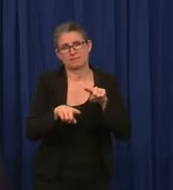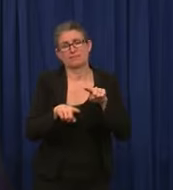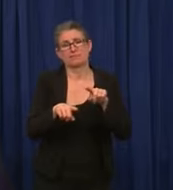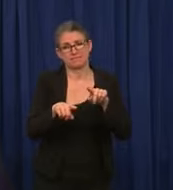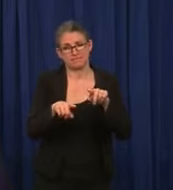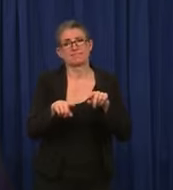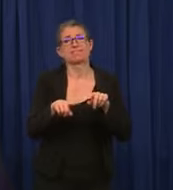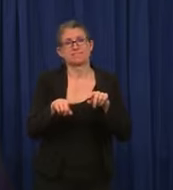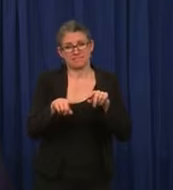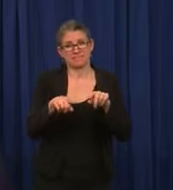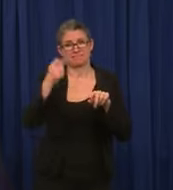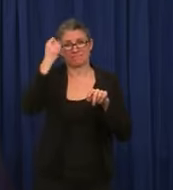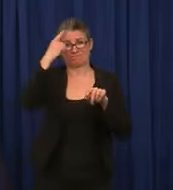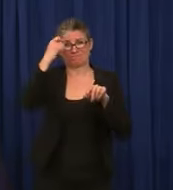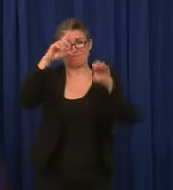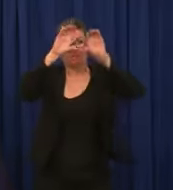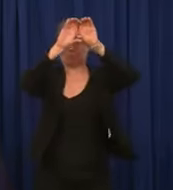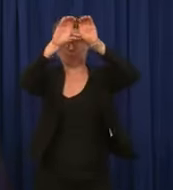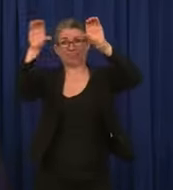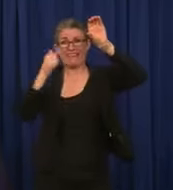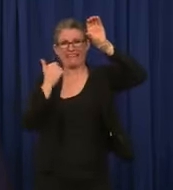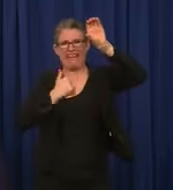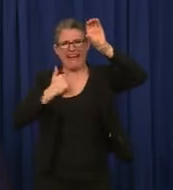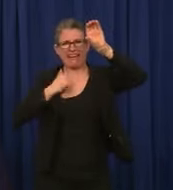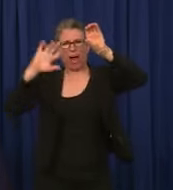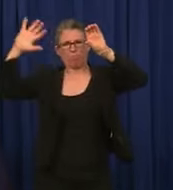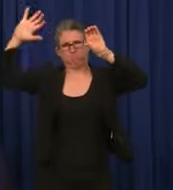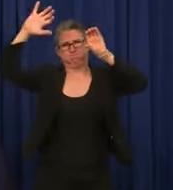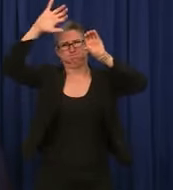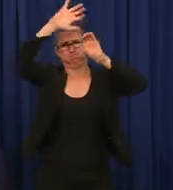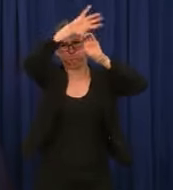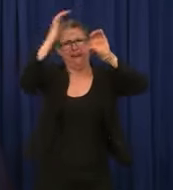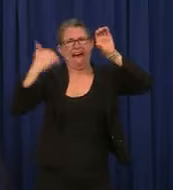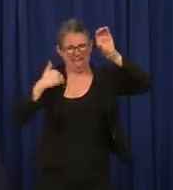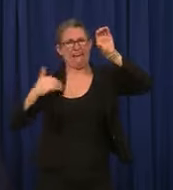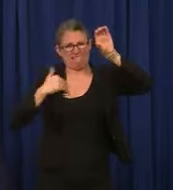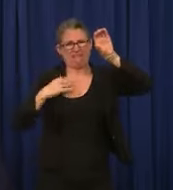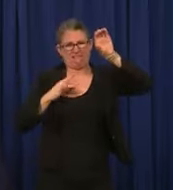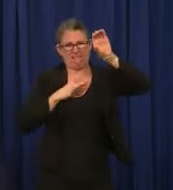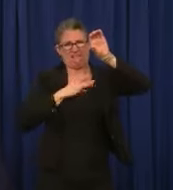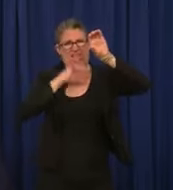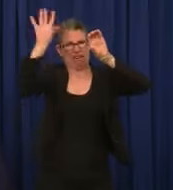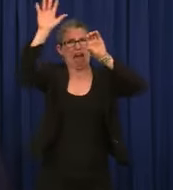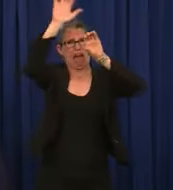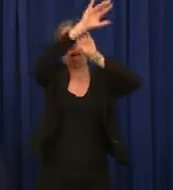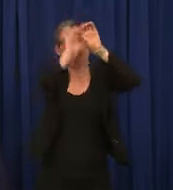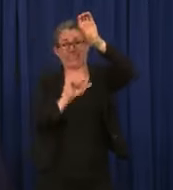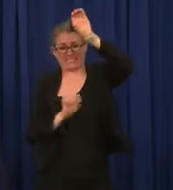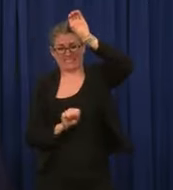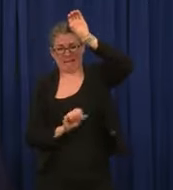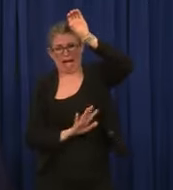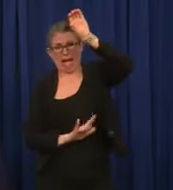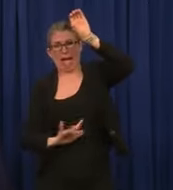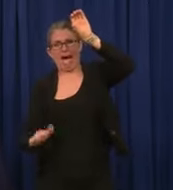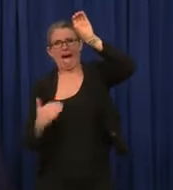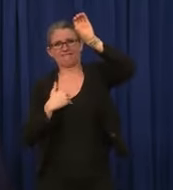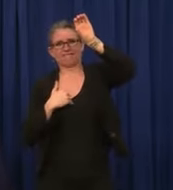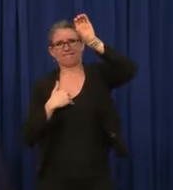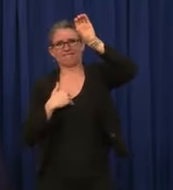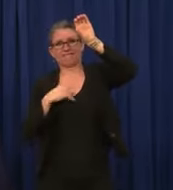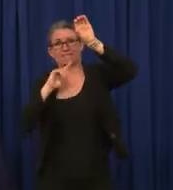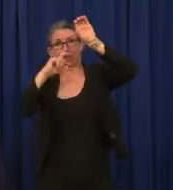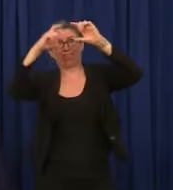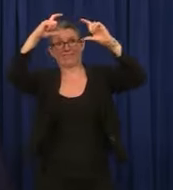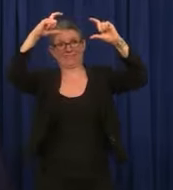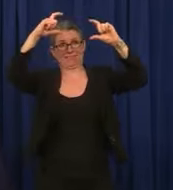cases south of Aroostook County. And so there is good reason to believe, just from an epidemiological standpoint, that there